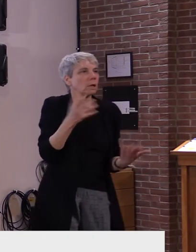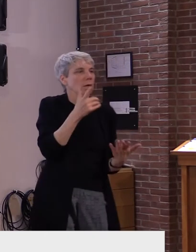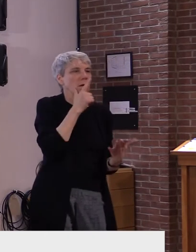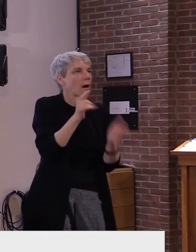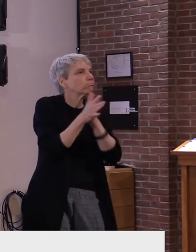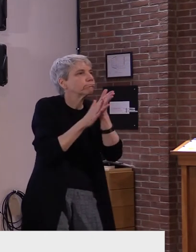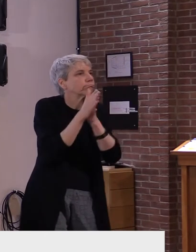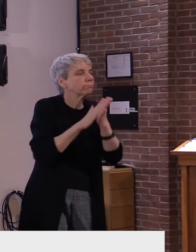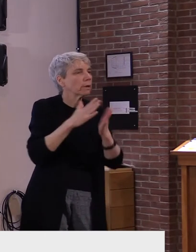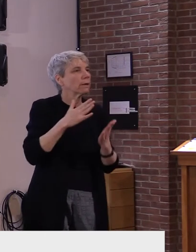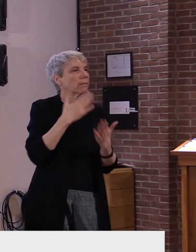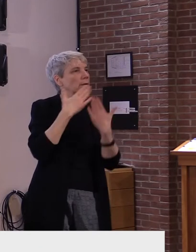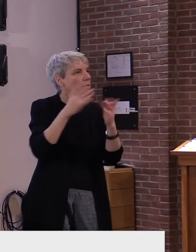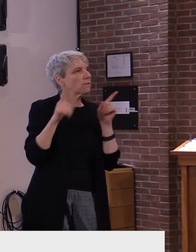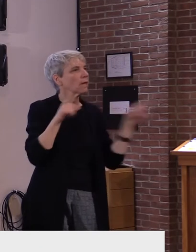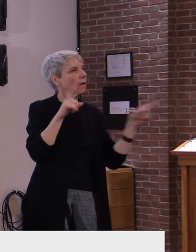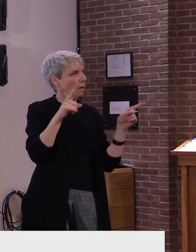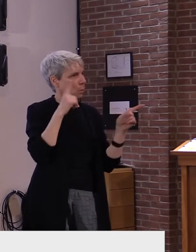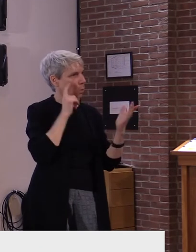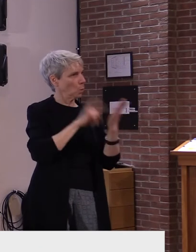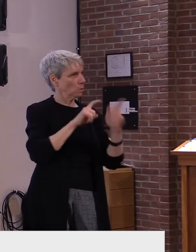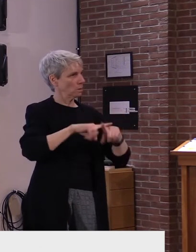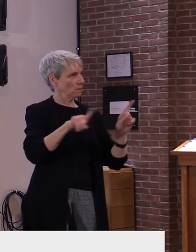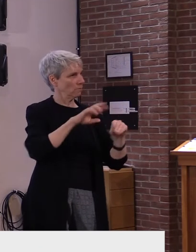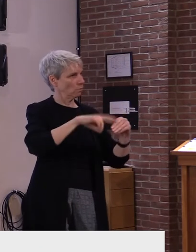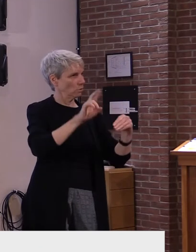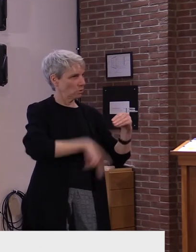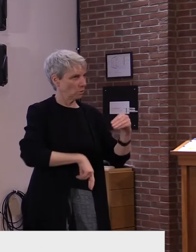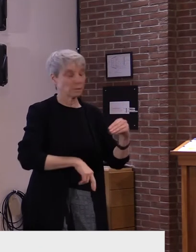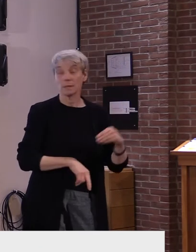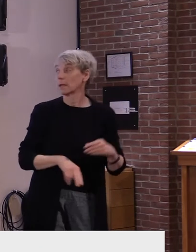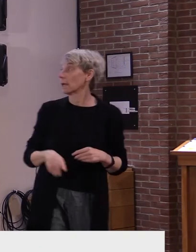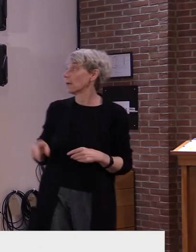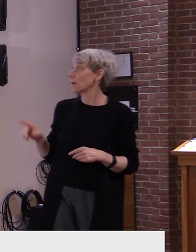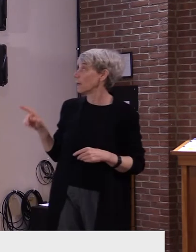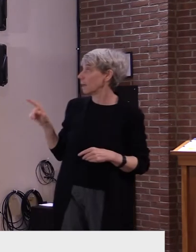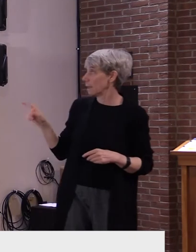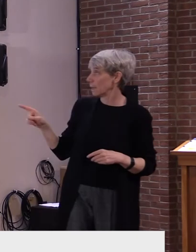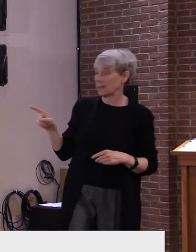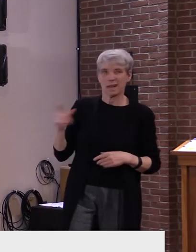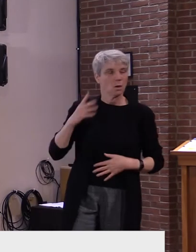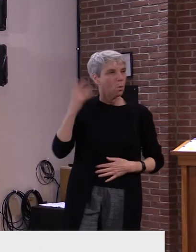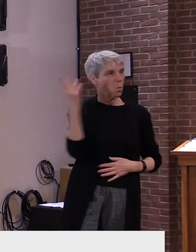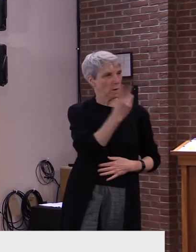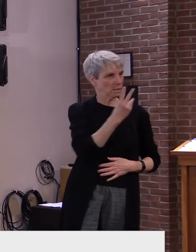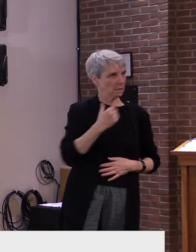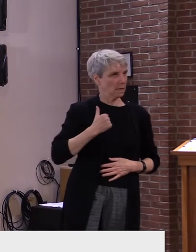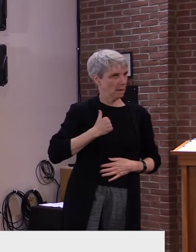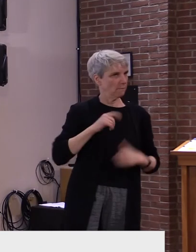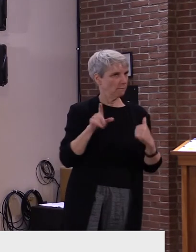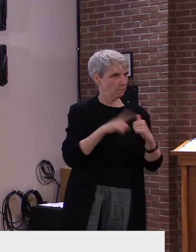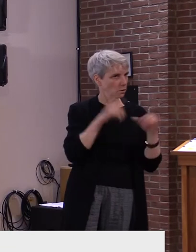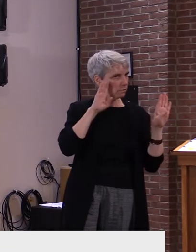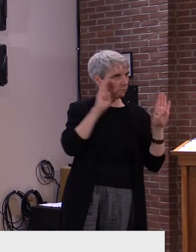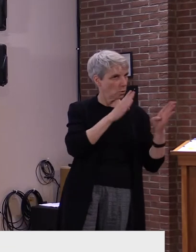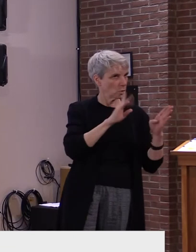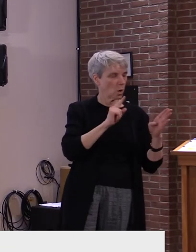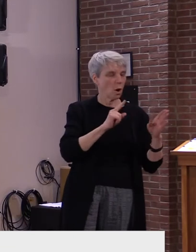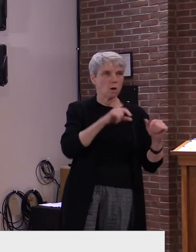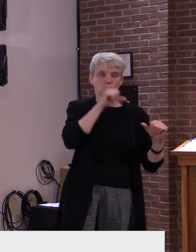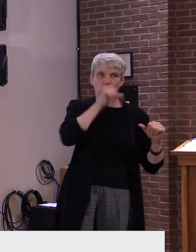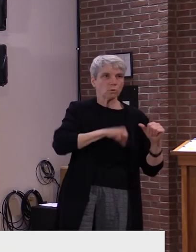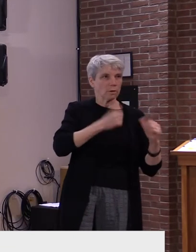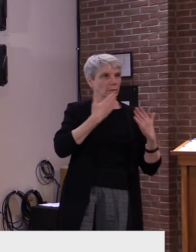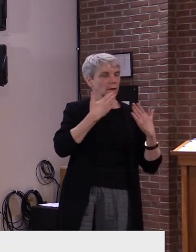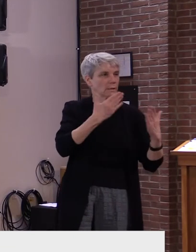you'll see four different provinces in canada these are the canadian provinces out in the west western part of the country that